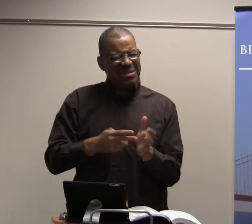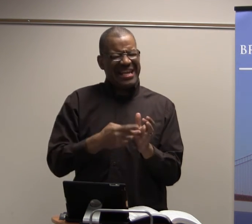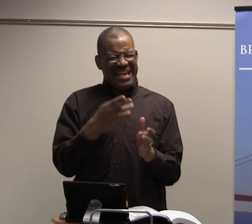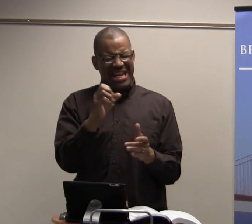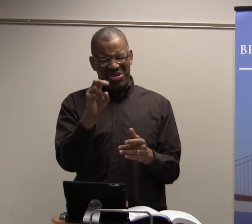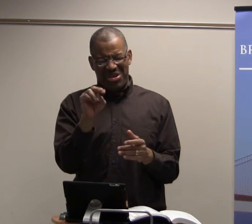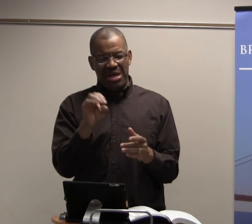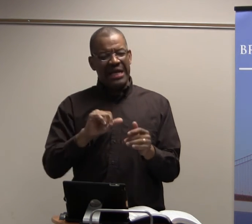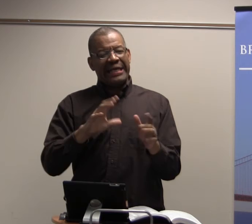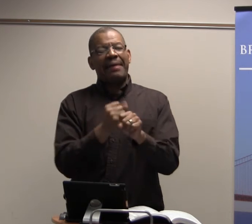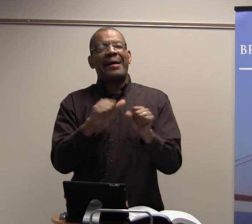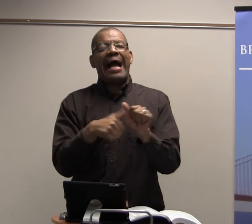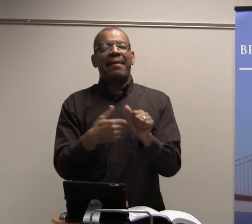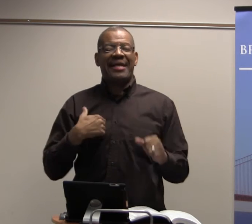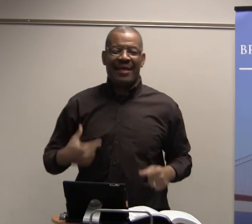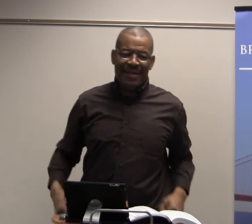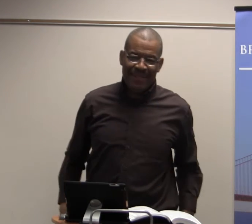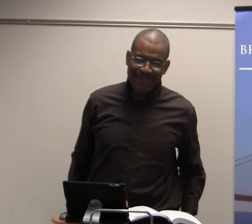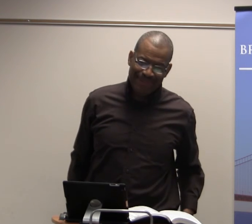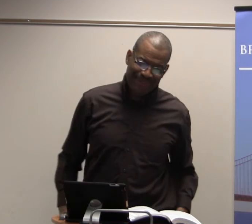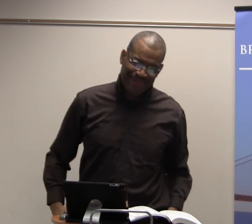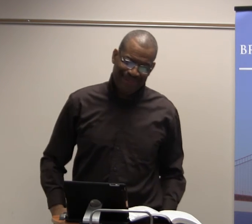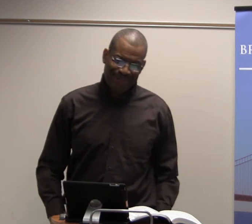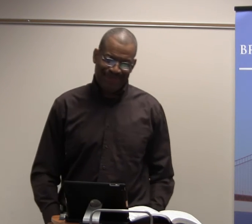mean, hither? Get behind me.